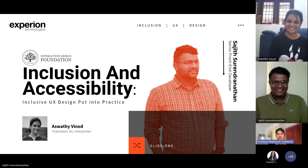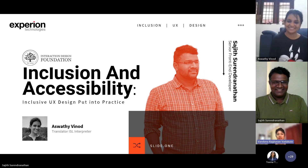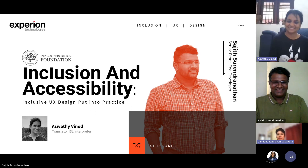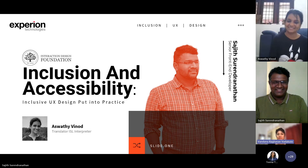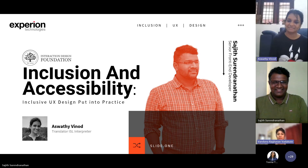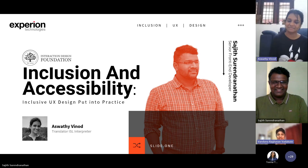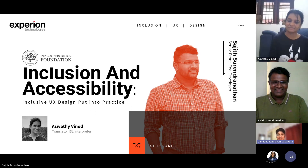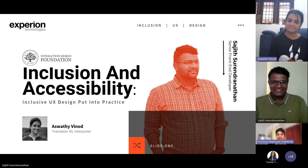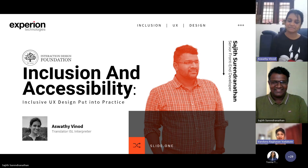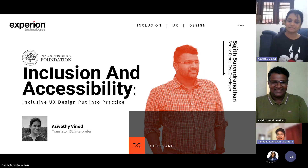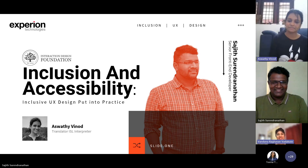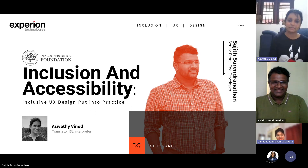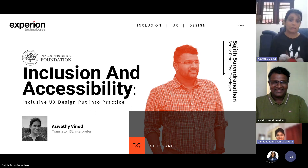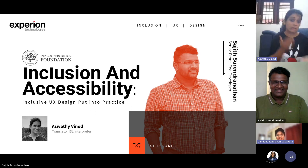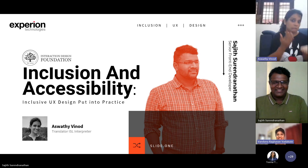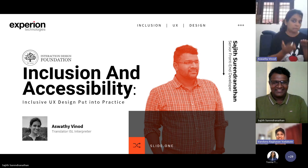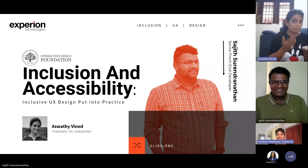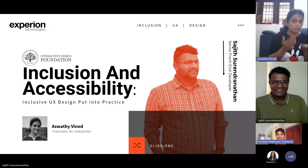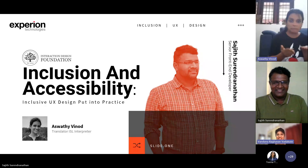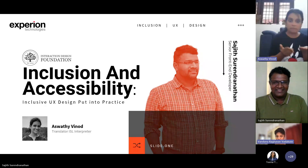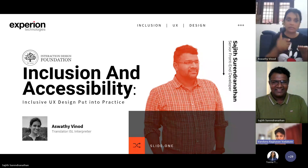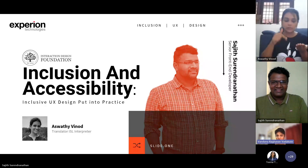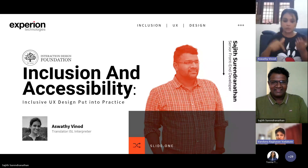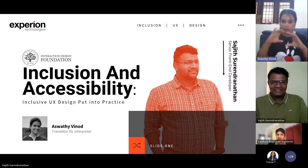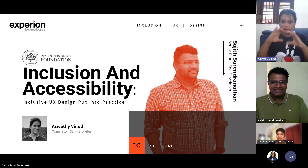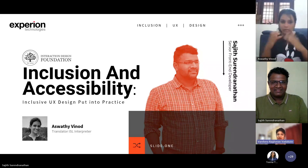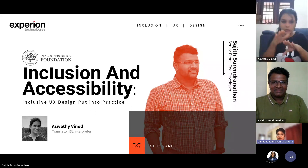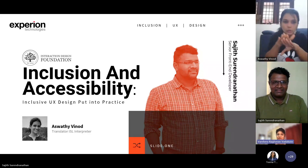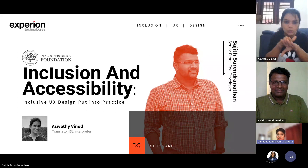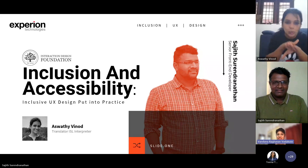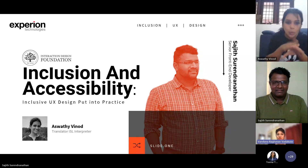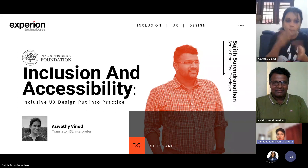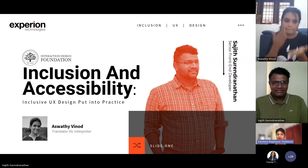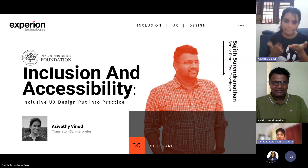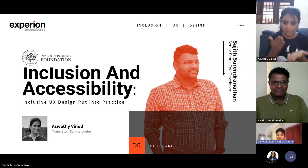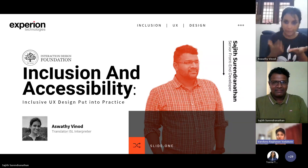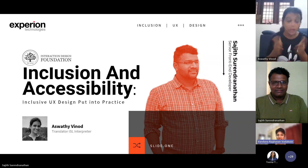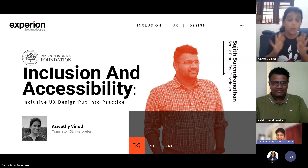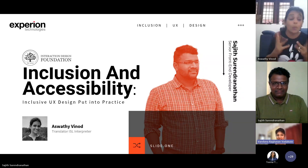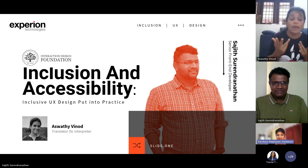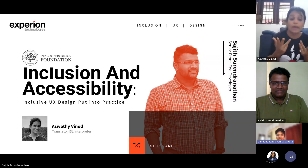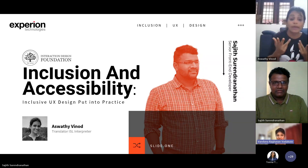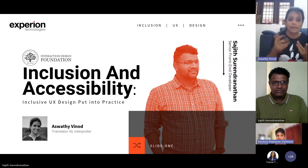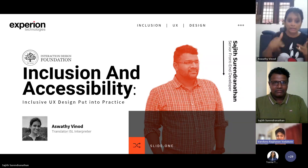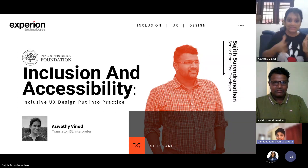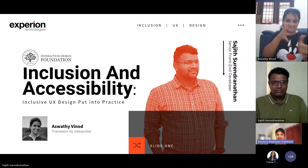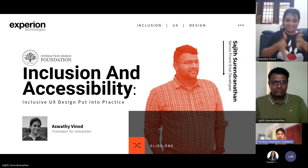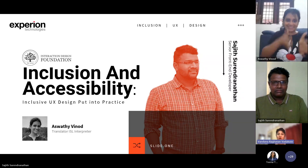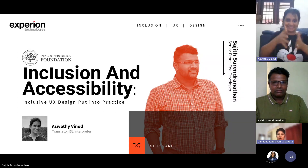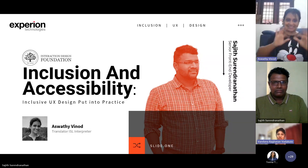So we may be pacing the session slightly slow since we have to sign and